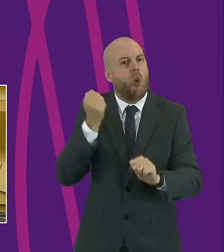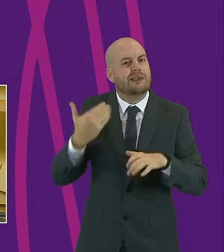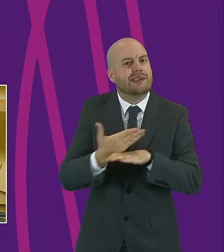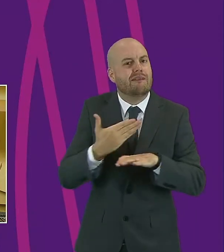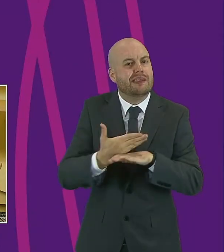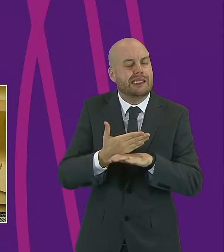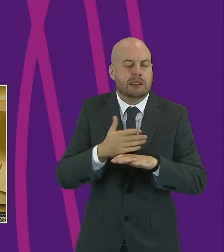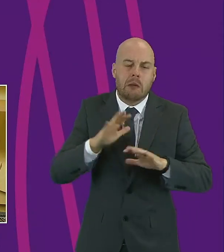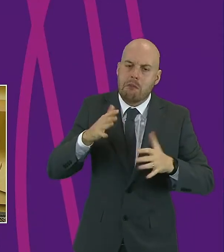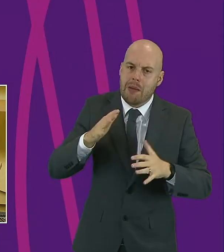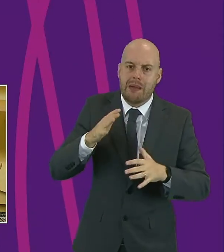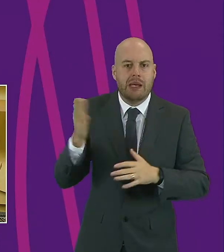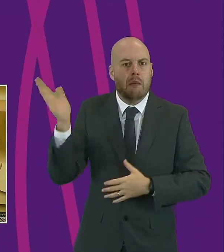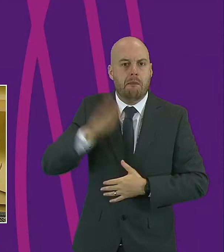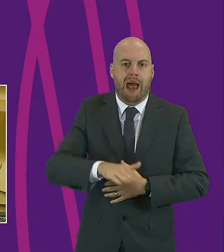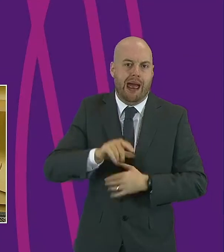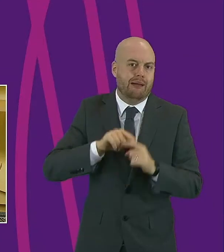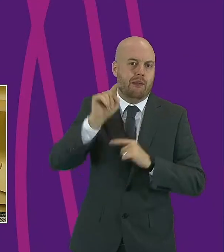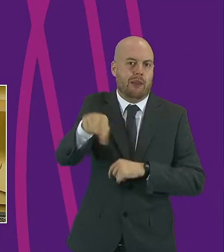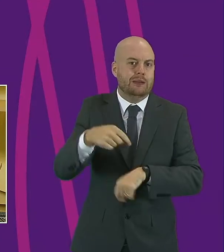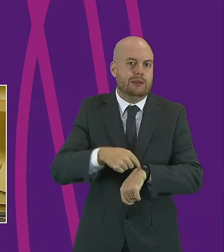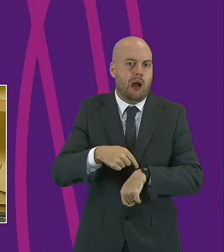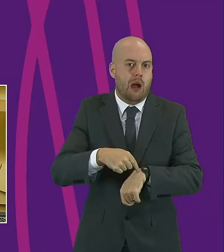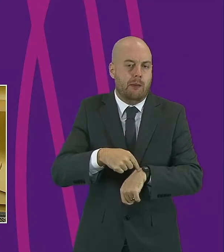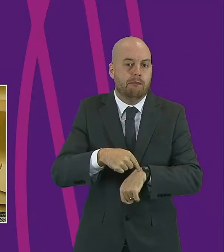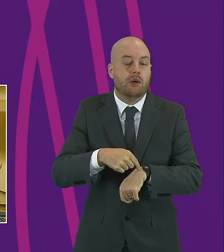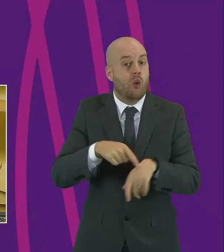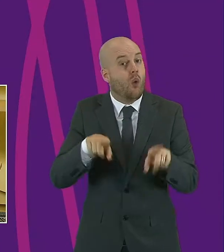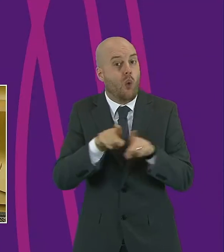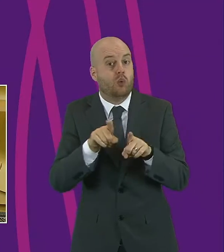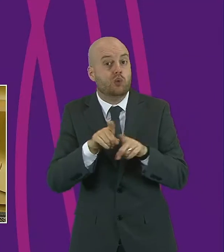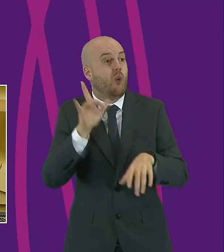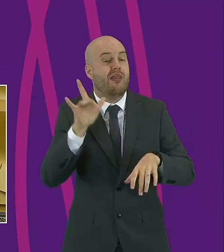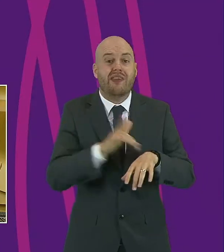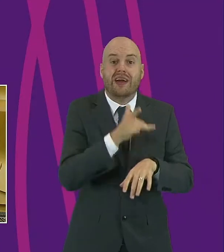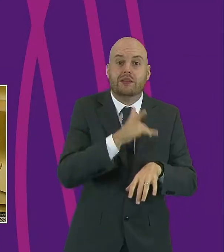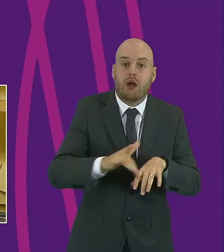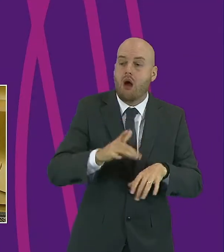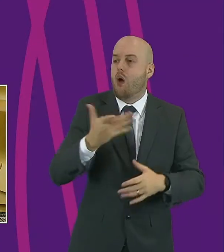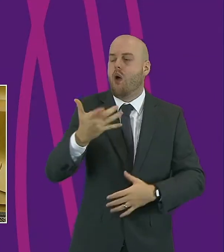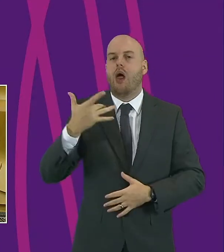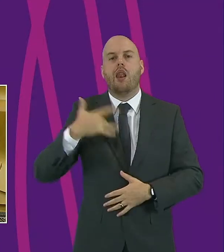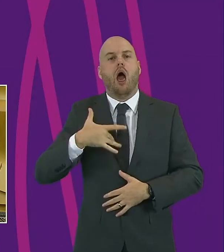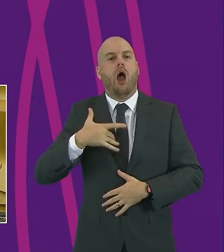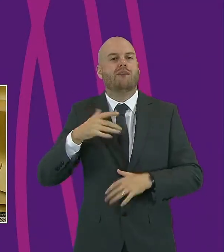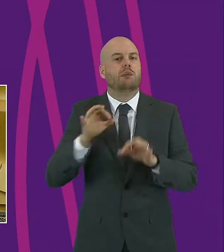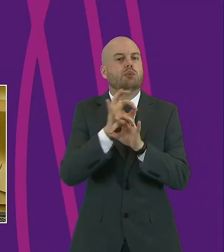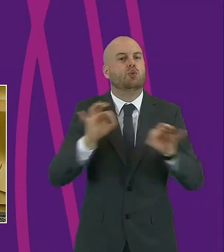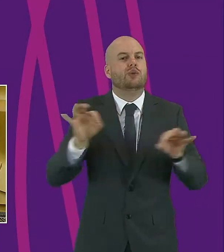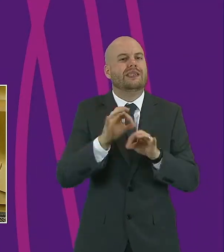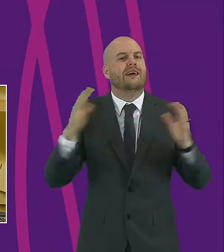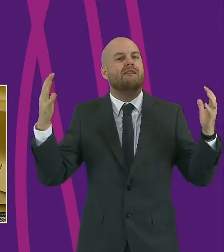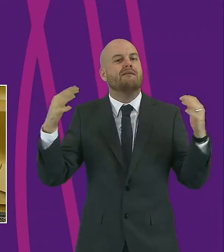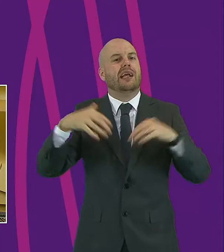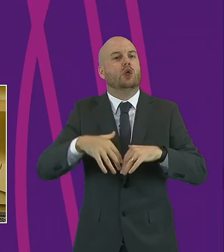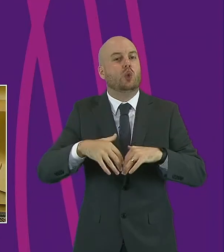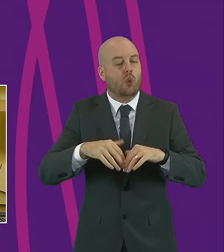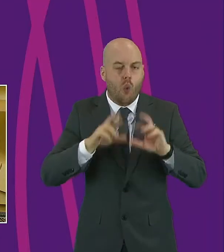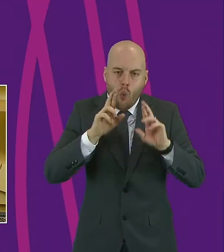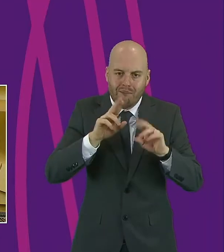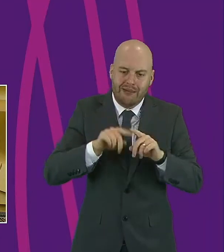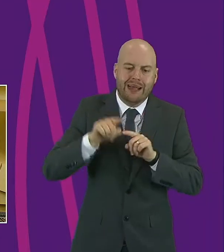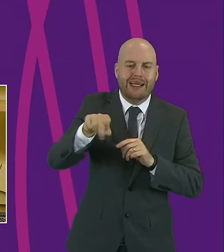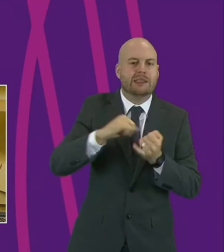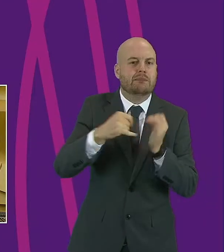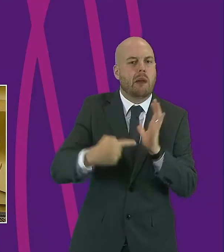hope that entertainment sites and cultural venues such as theatres and live music venues will be able to reopen from that date too, but with strict